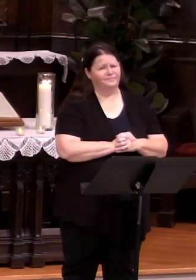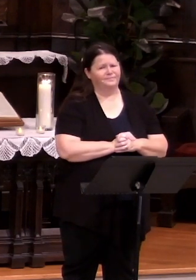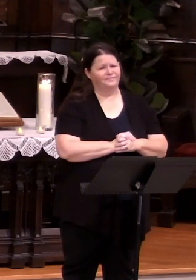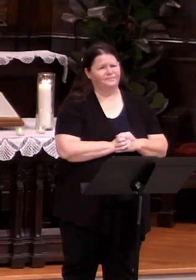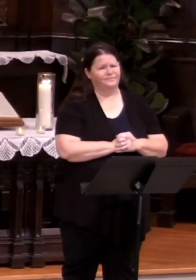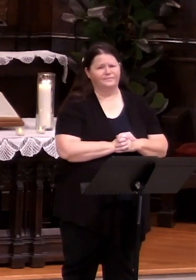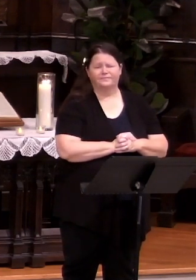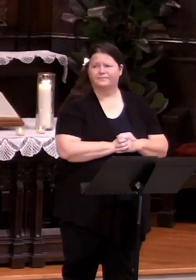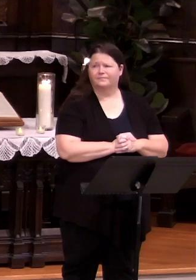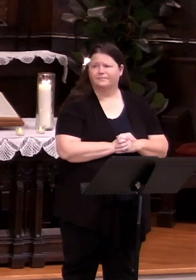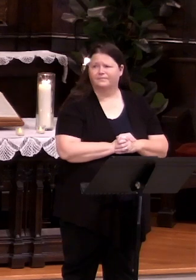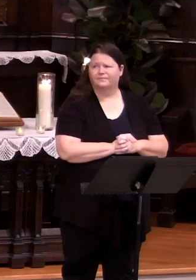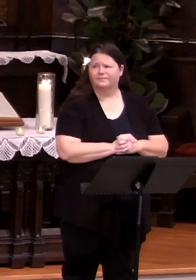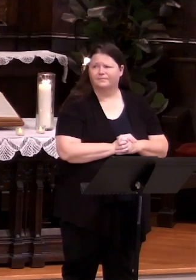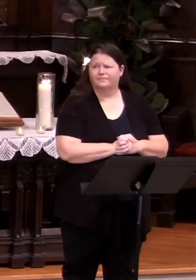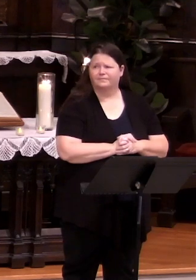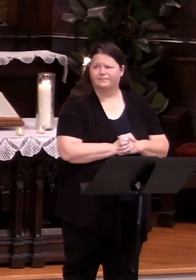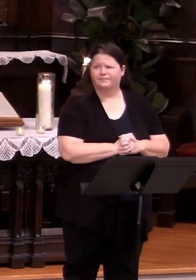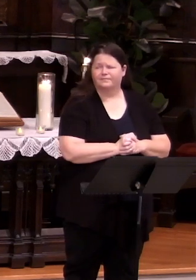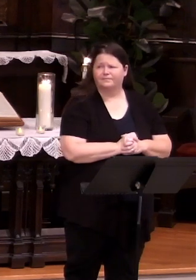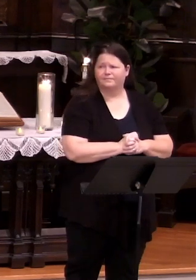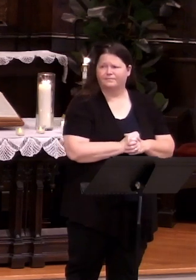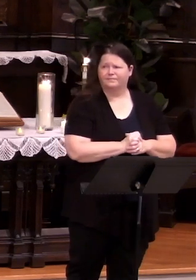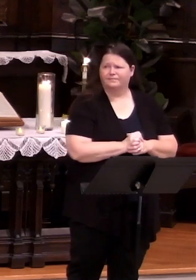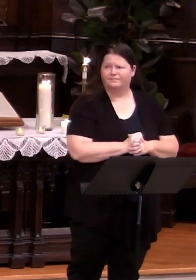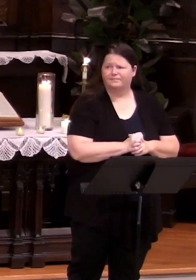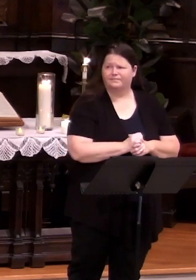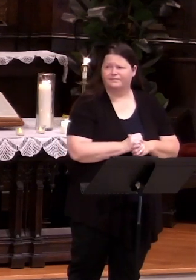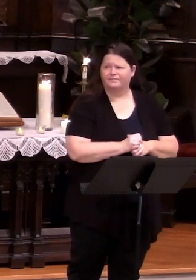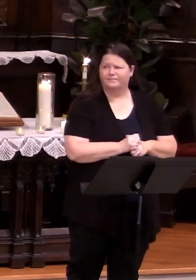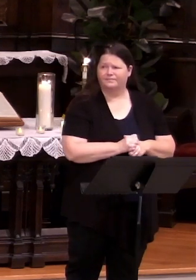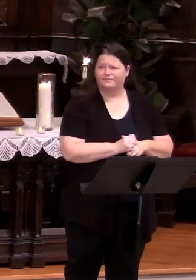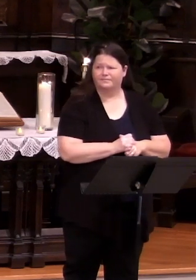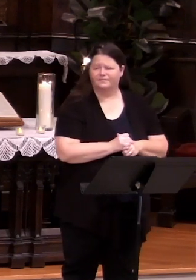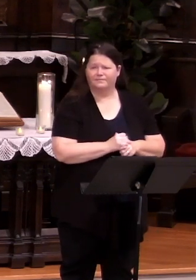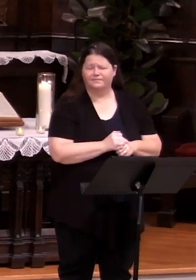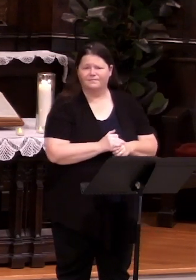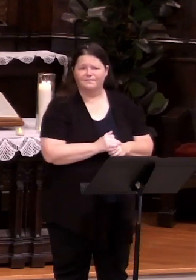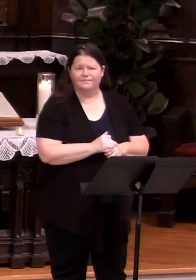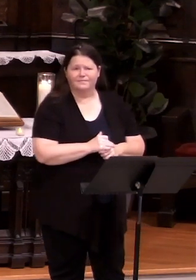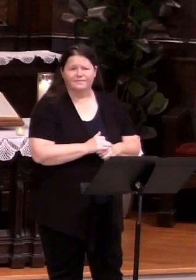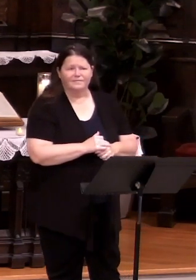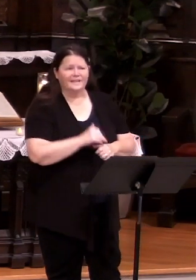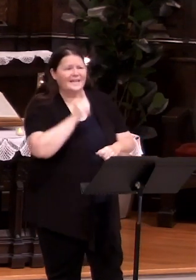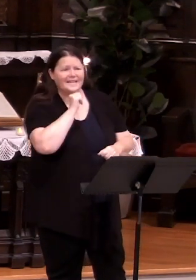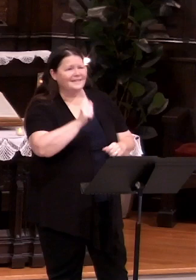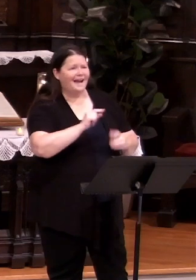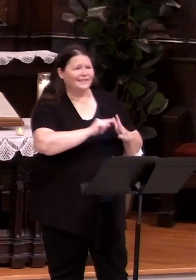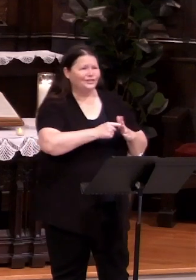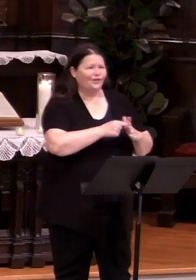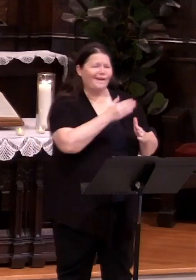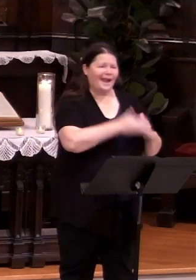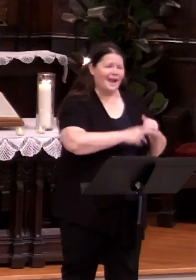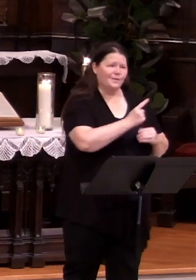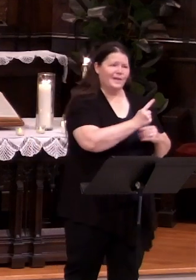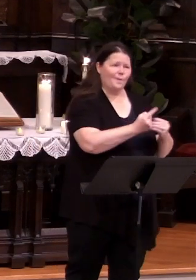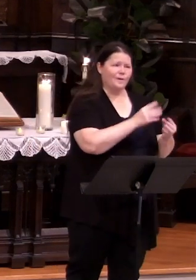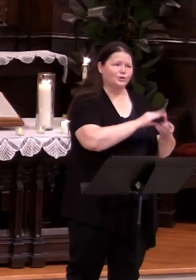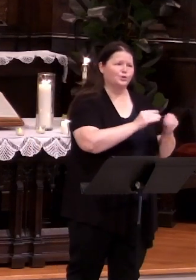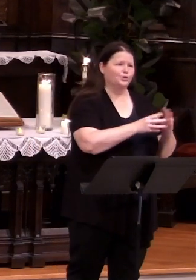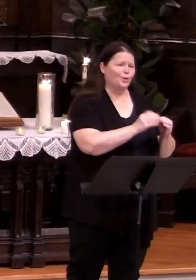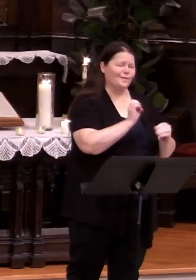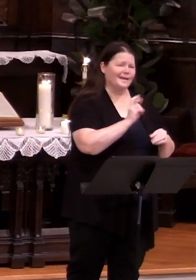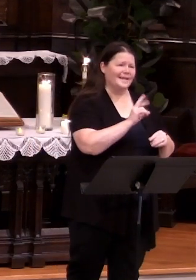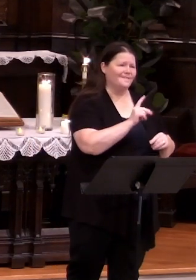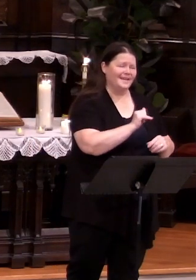It didn't begin and end with a story like Evita's. It's been happening